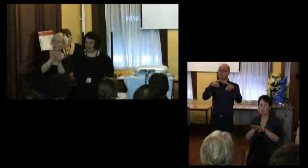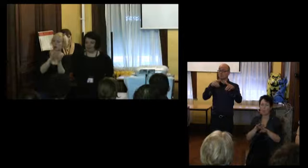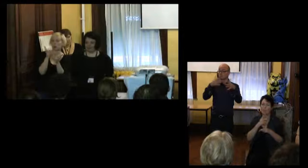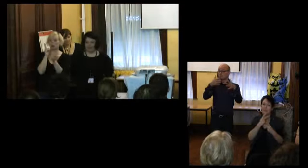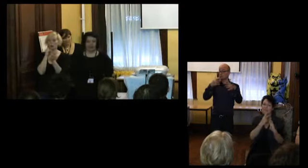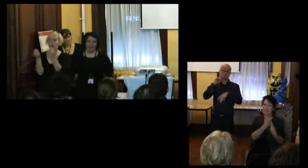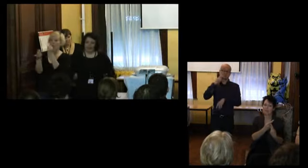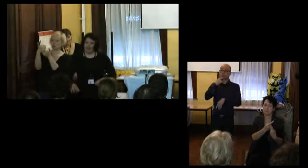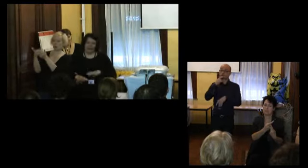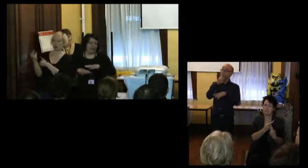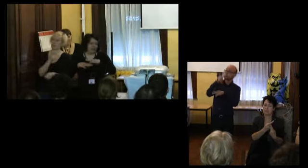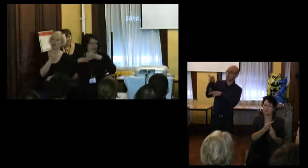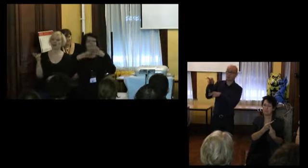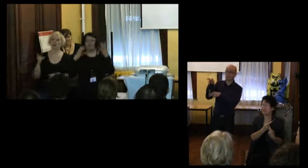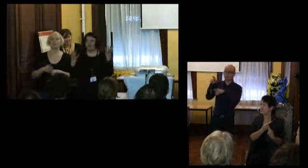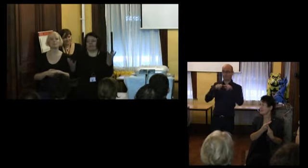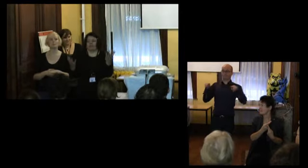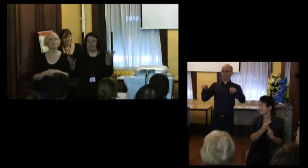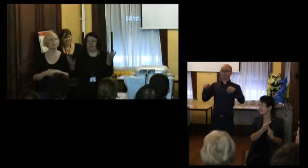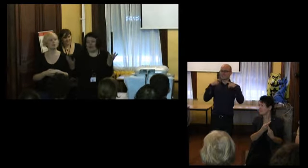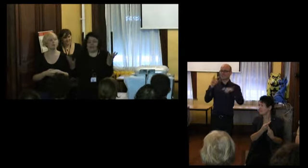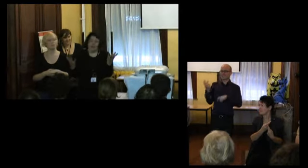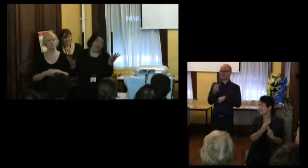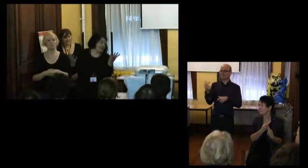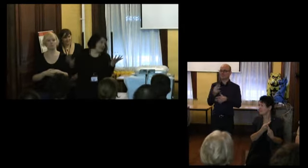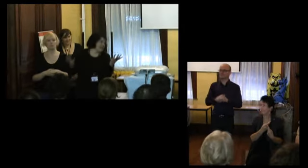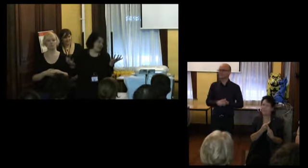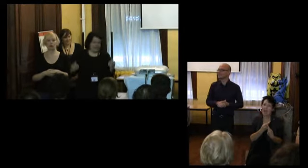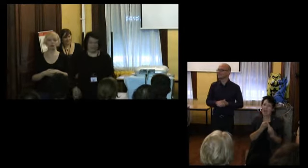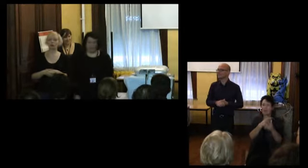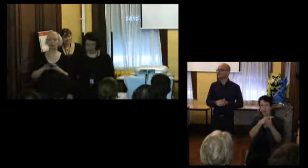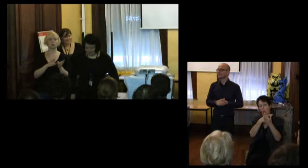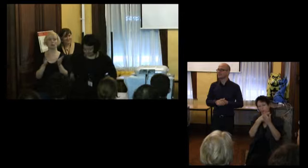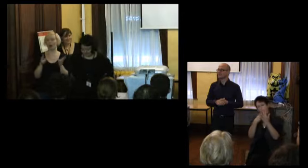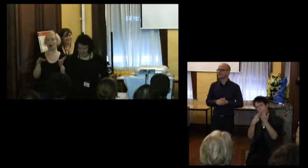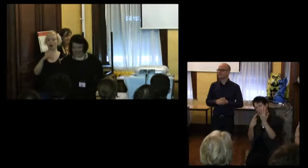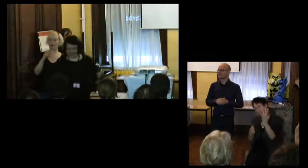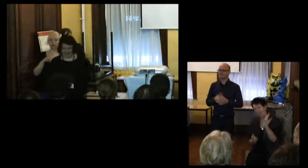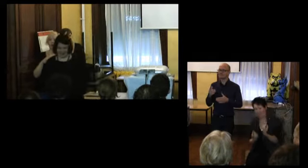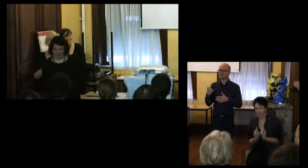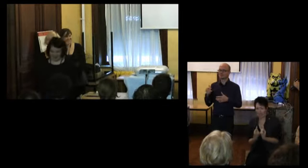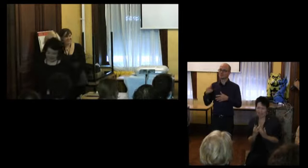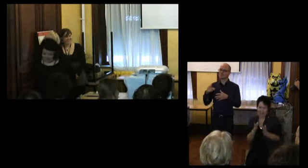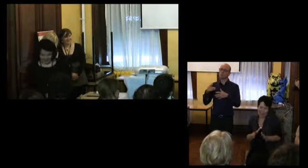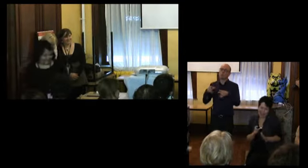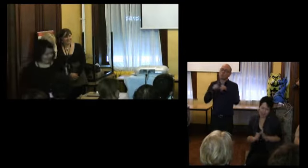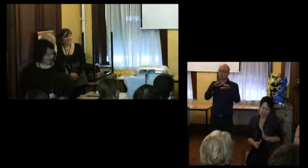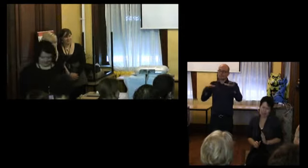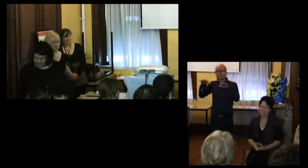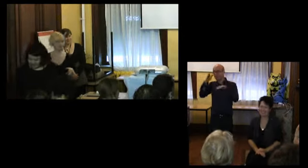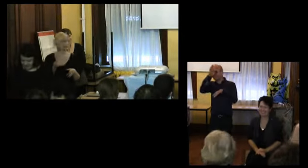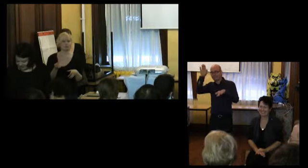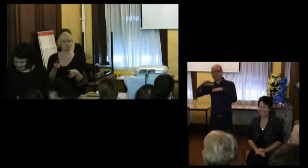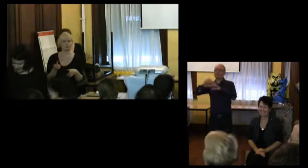Yeah. And all the other sort of things you do in a museum. Thank you.